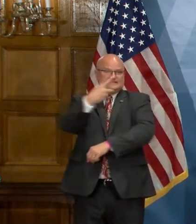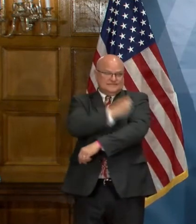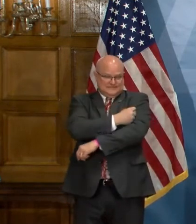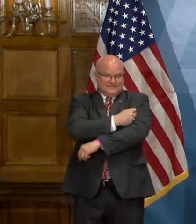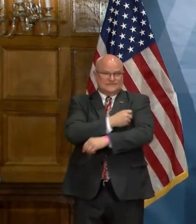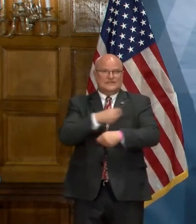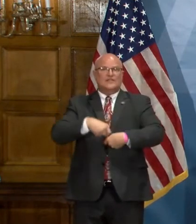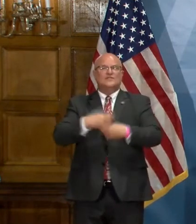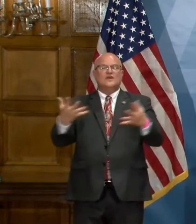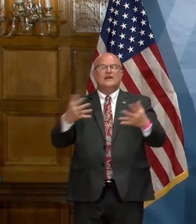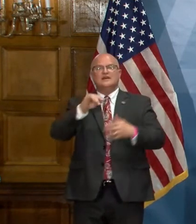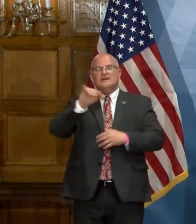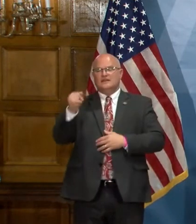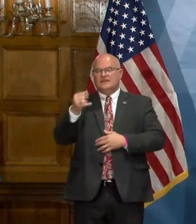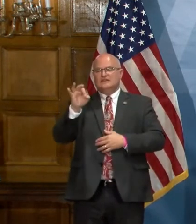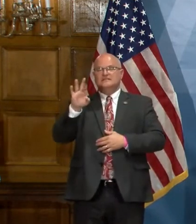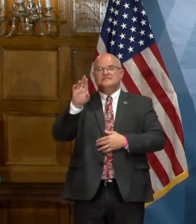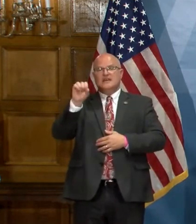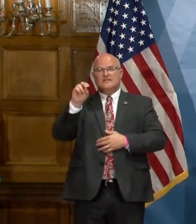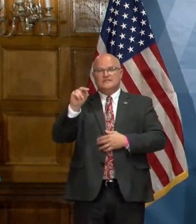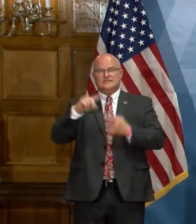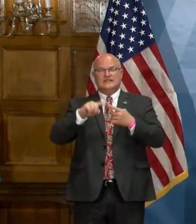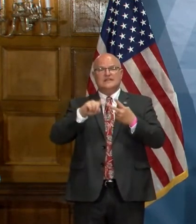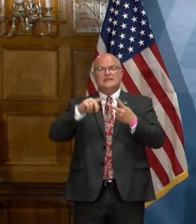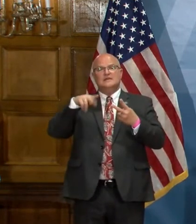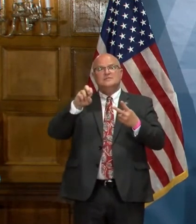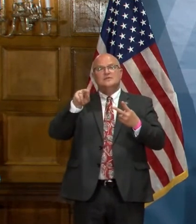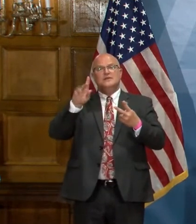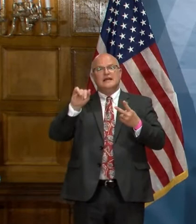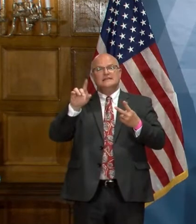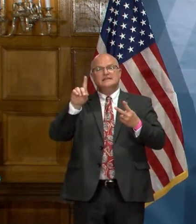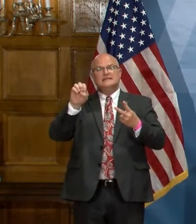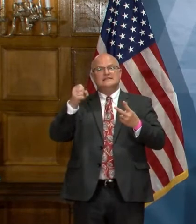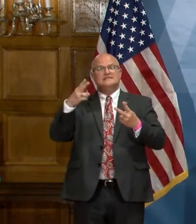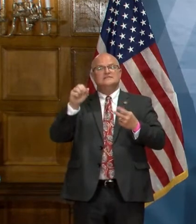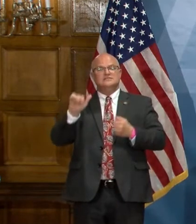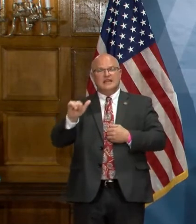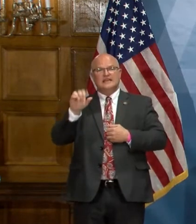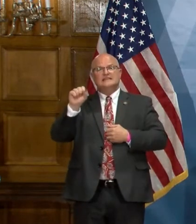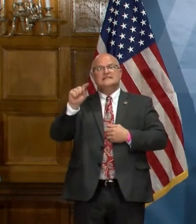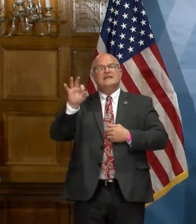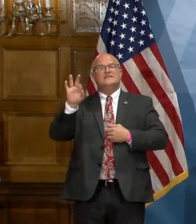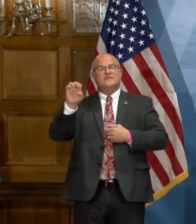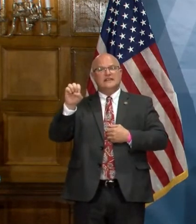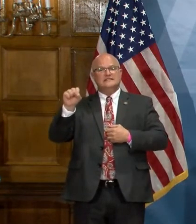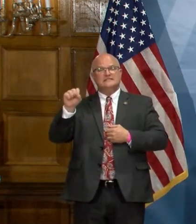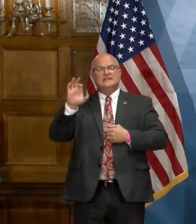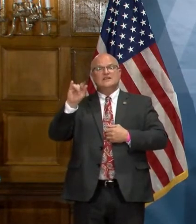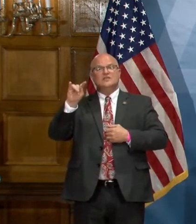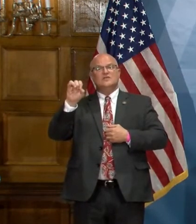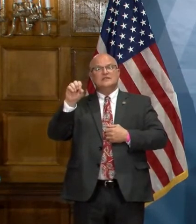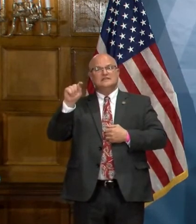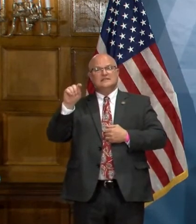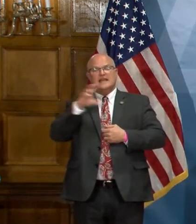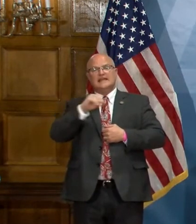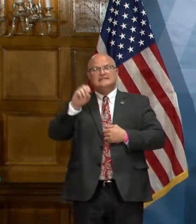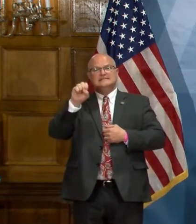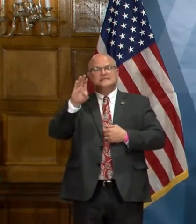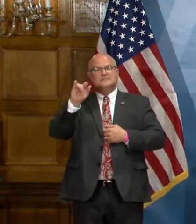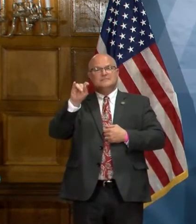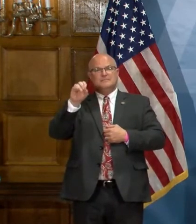administered throughout Jefferson, Pulaski, Deshay, St. Francis, Crittenton, and Sebastian